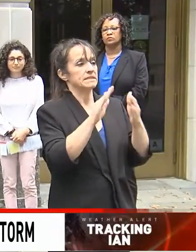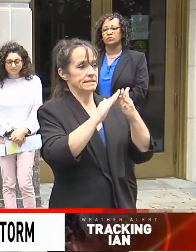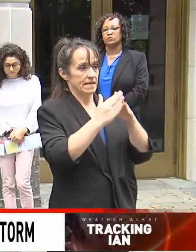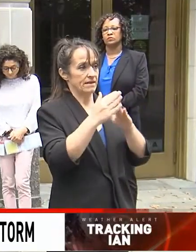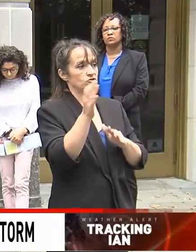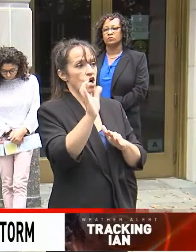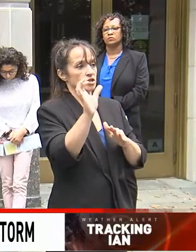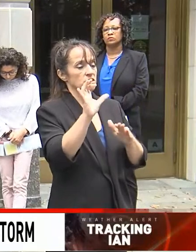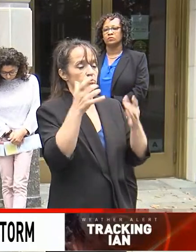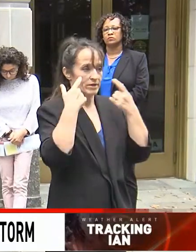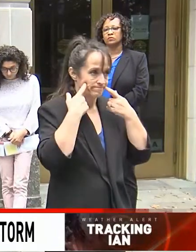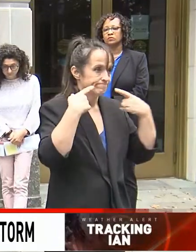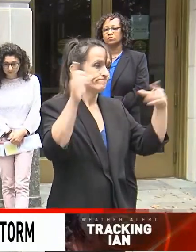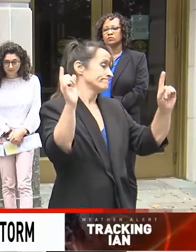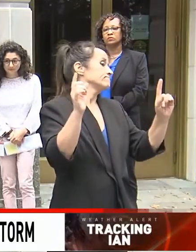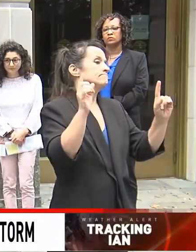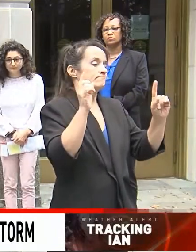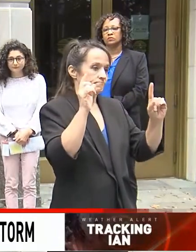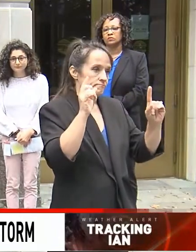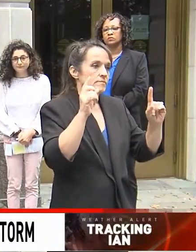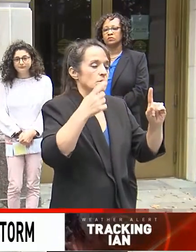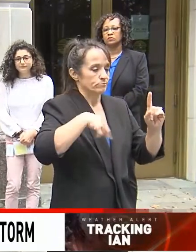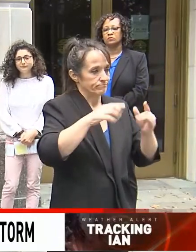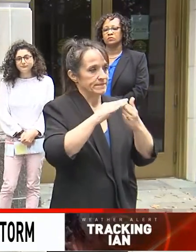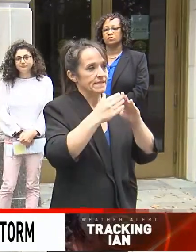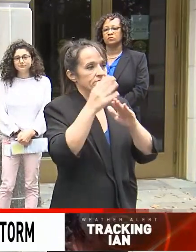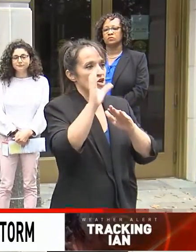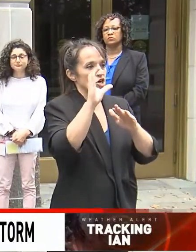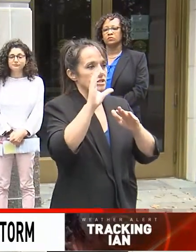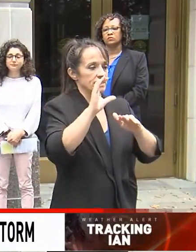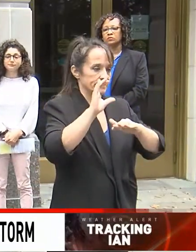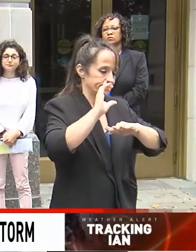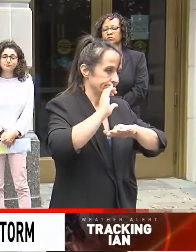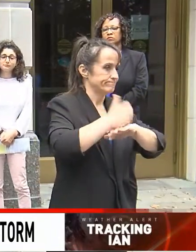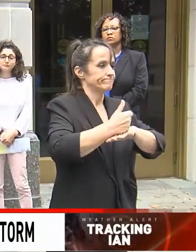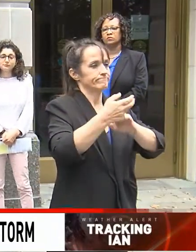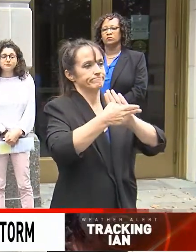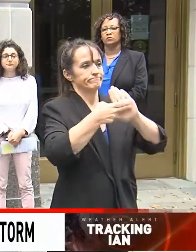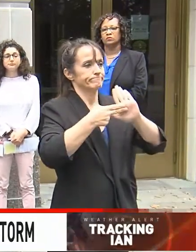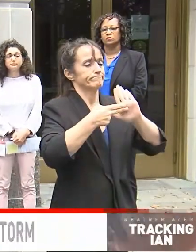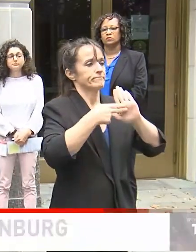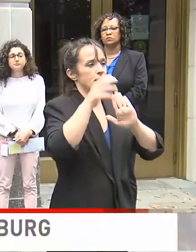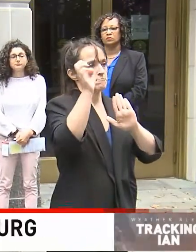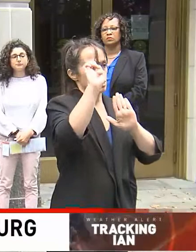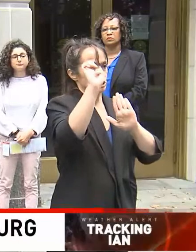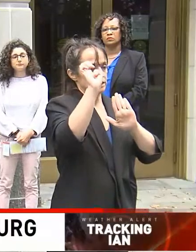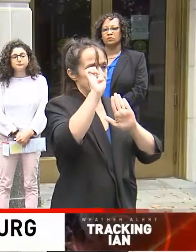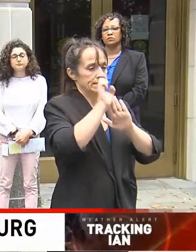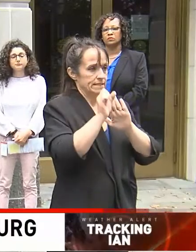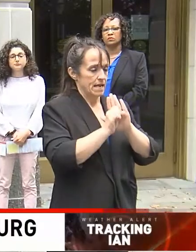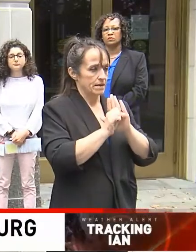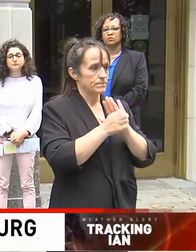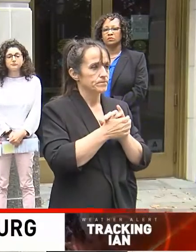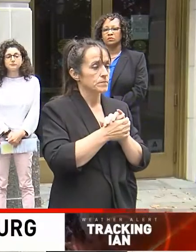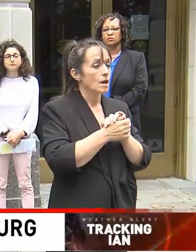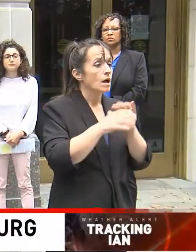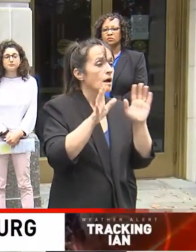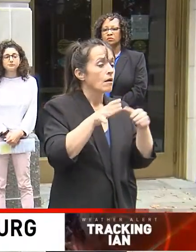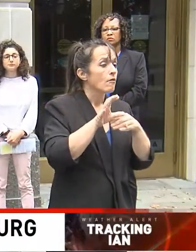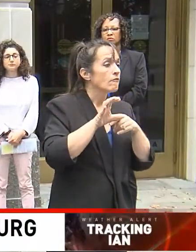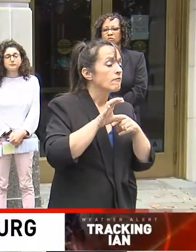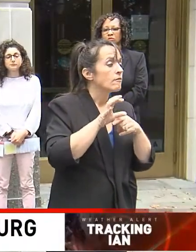and issued an emergency declaration for the city of Charleston today. There is no evacuation